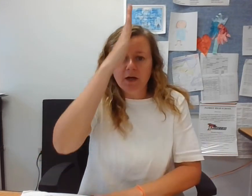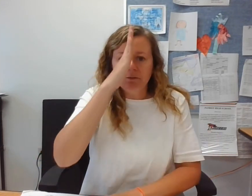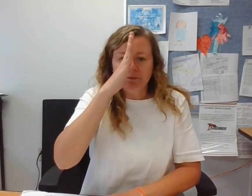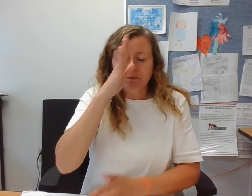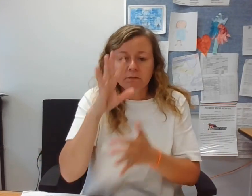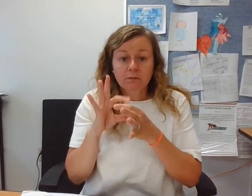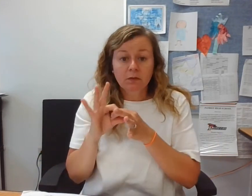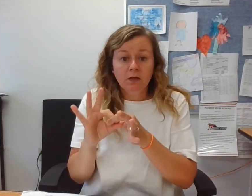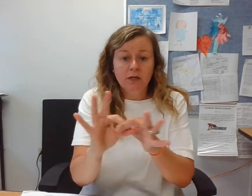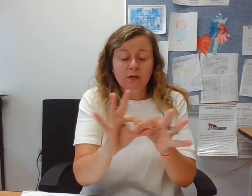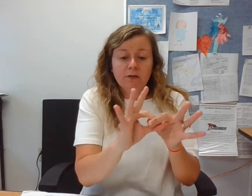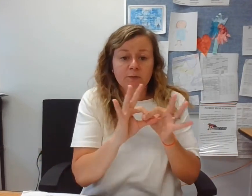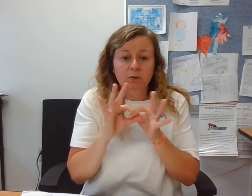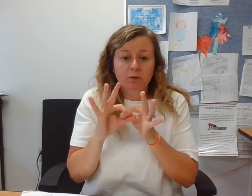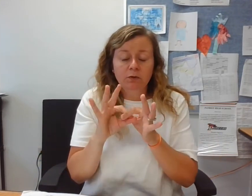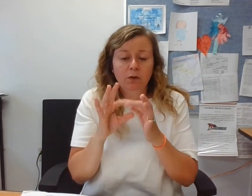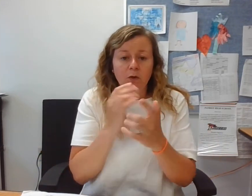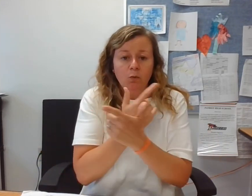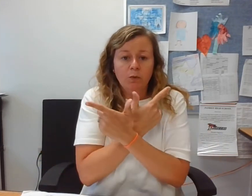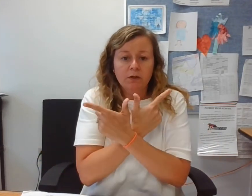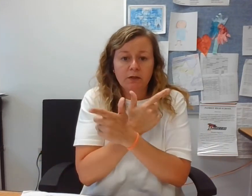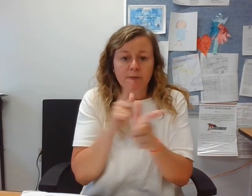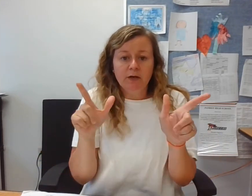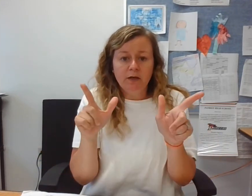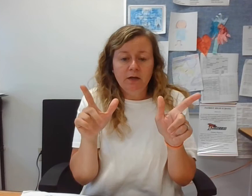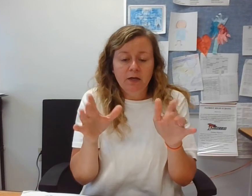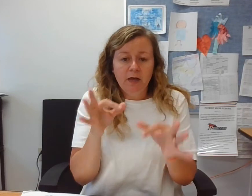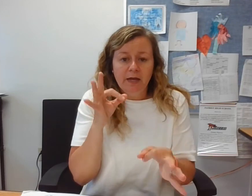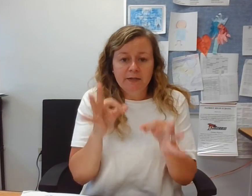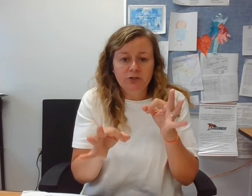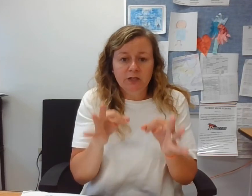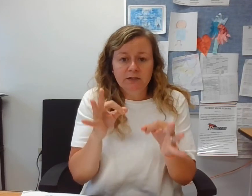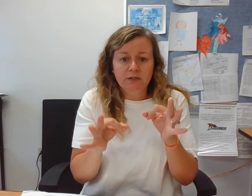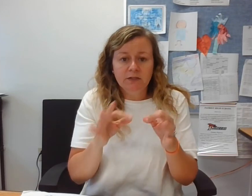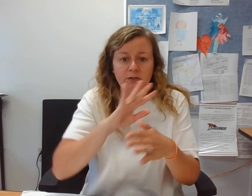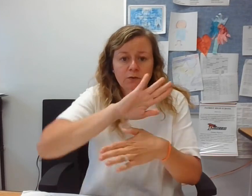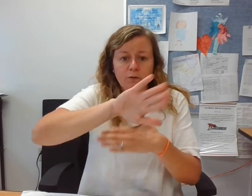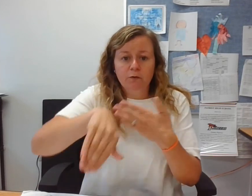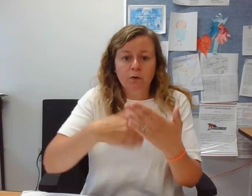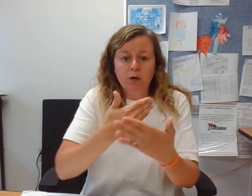God, indivisible, with liberty and justice for all.